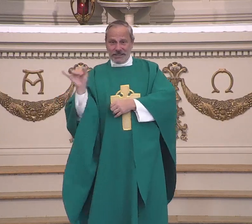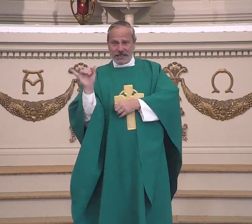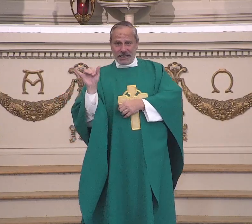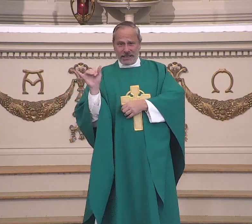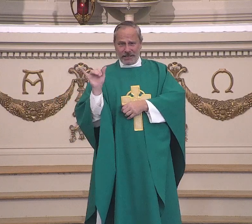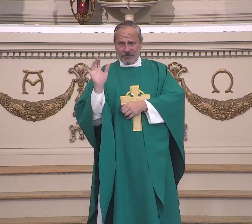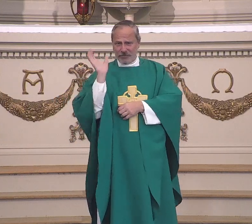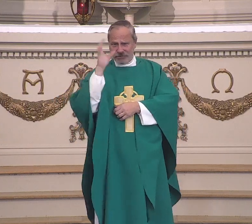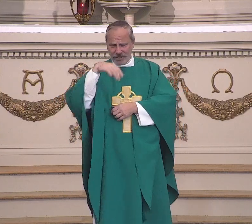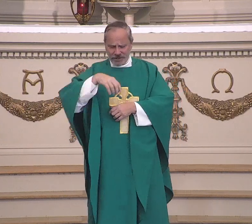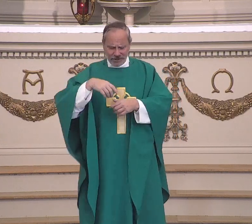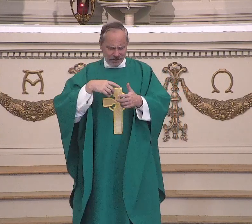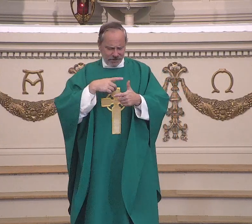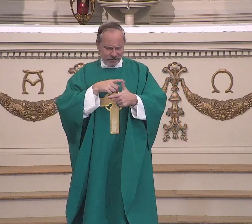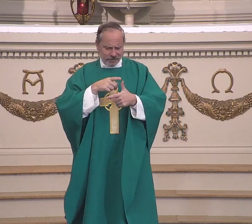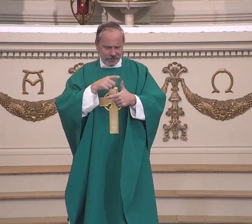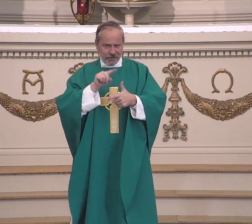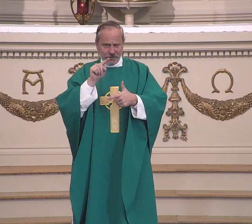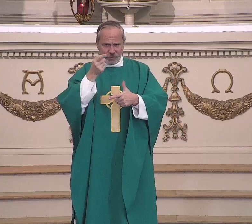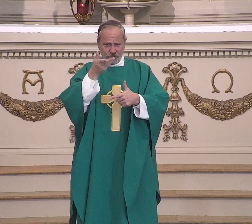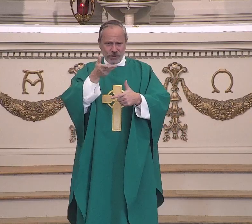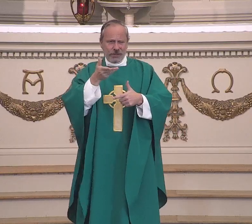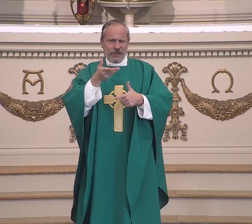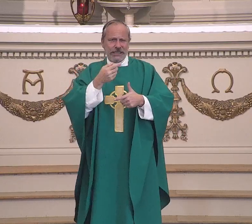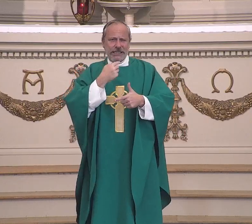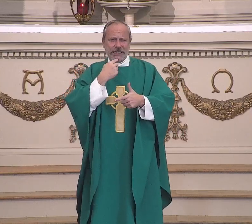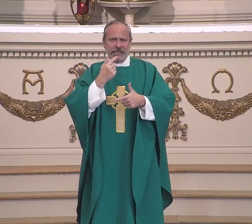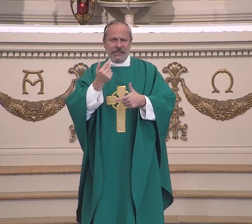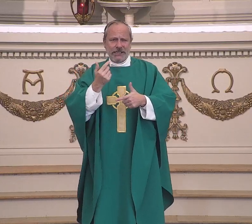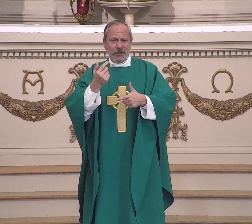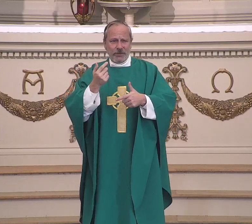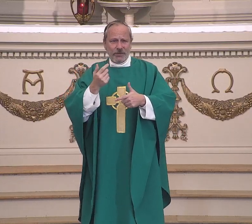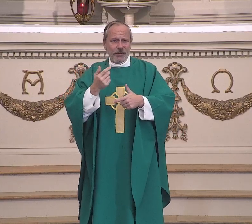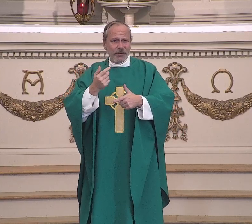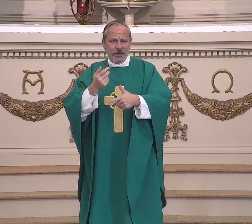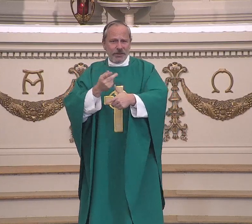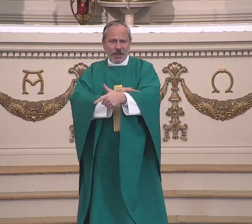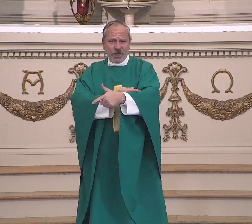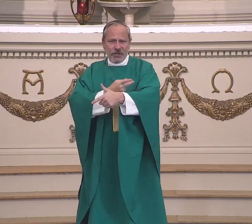And really, both those stories seem strange when you hear them.